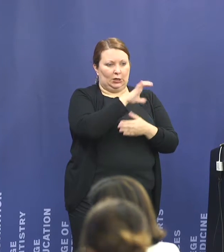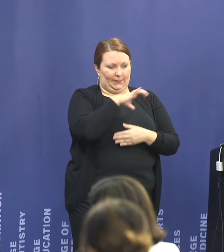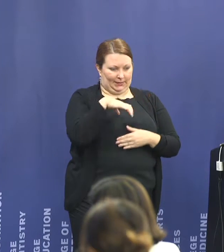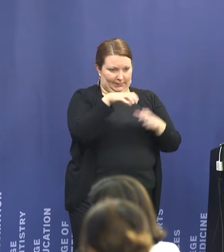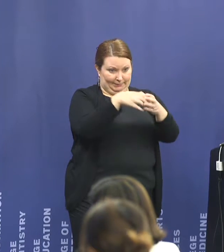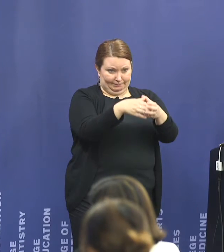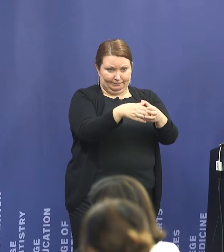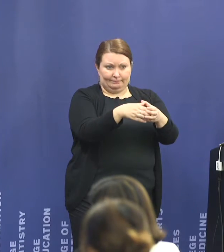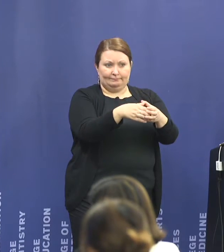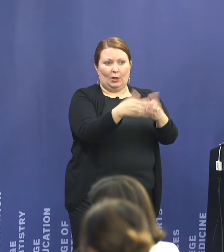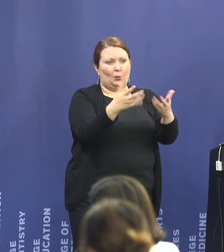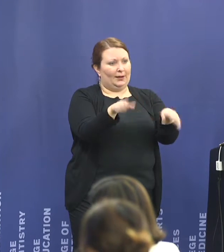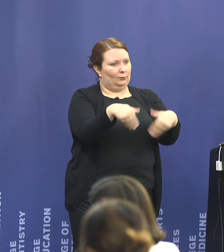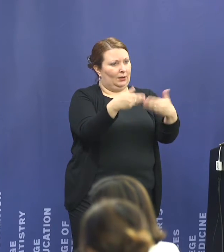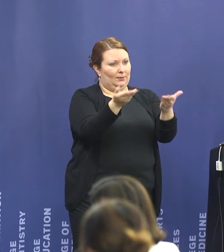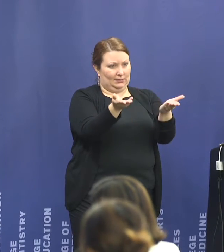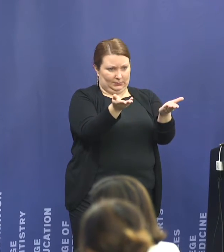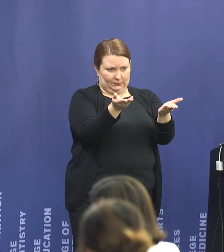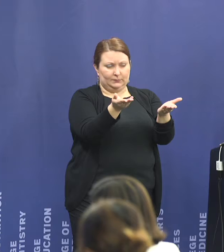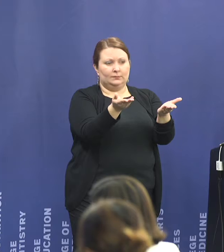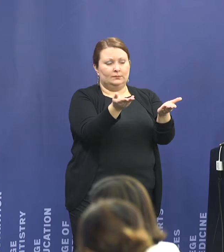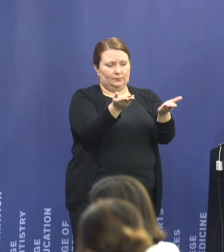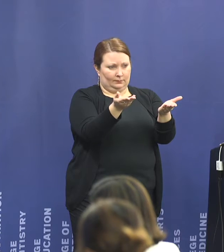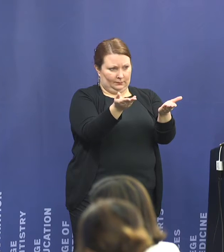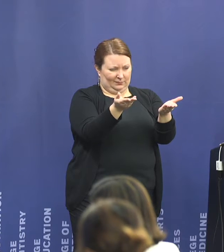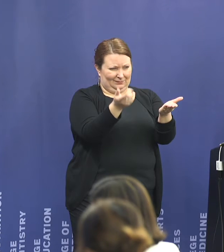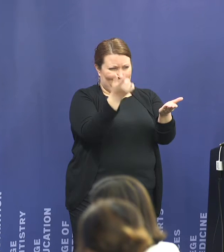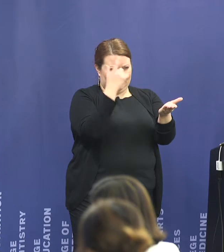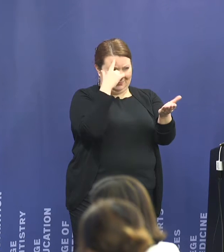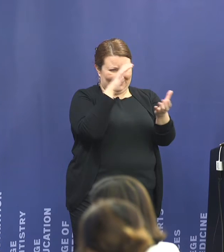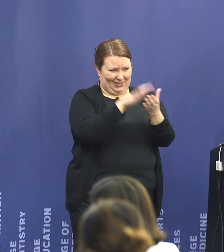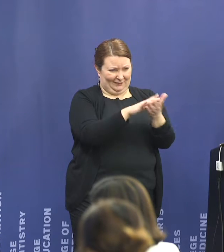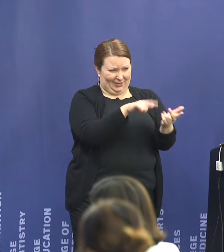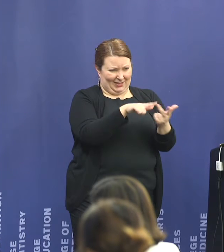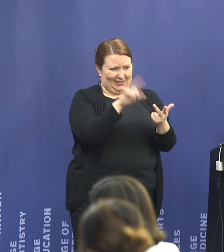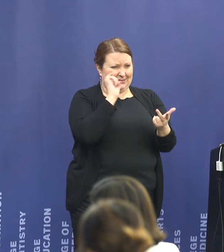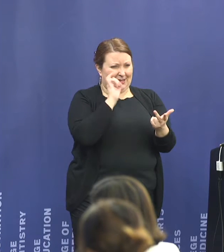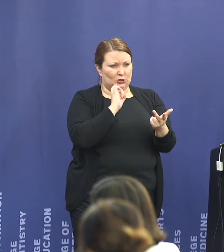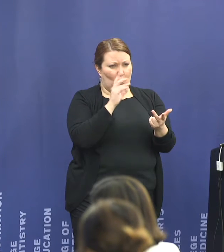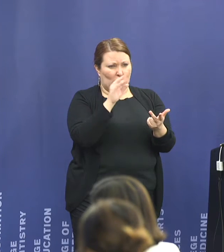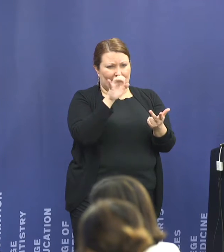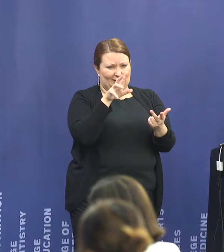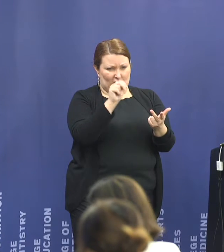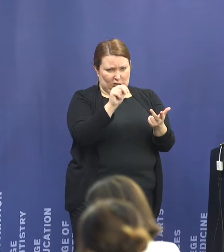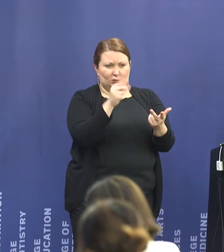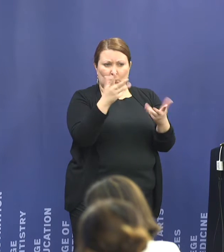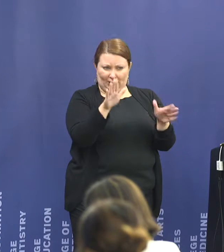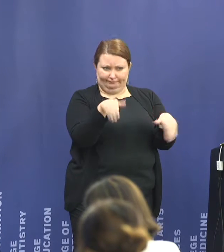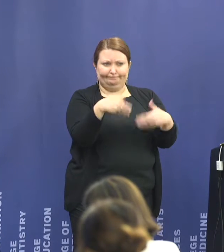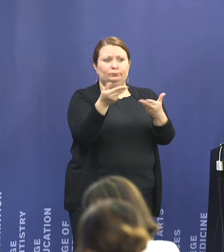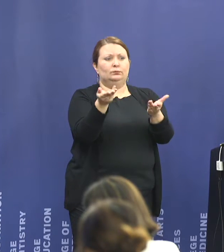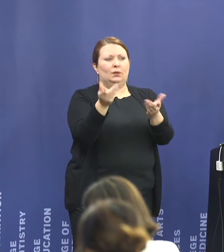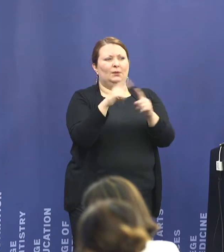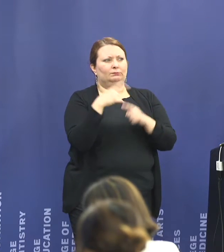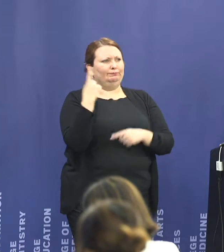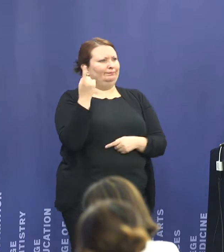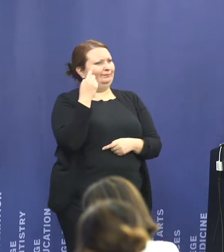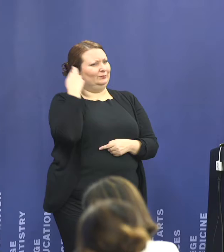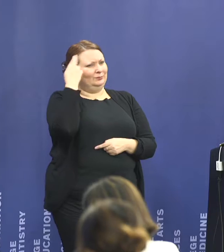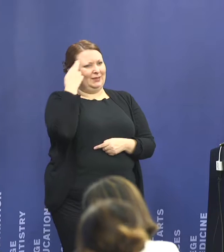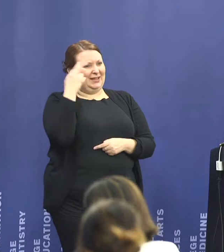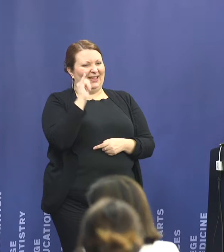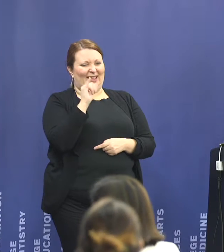Committee has already made a recommendation. I believe the sexual orientation has already, but for some reason,